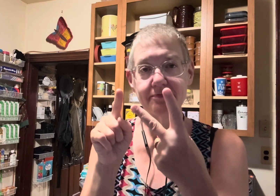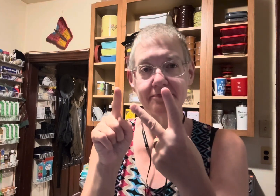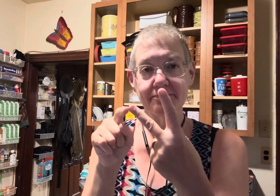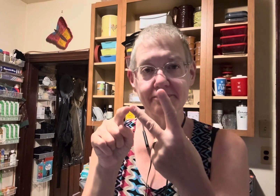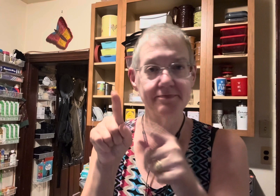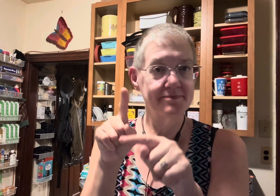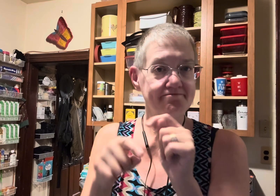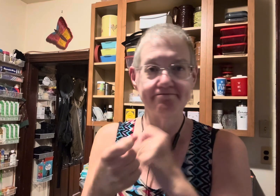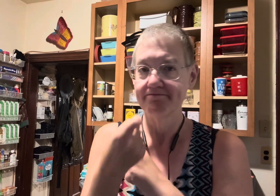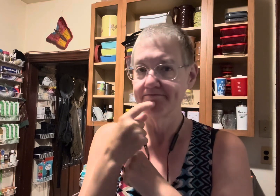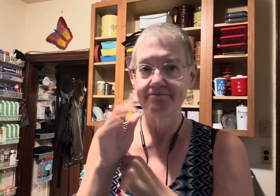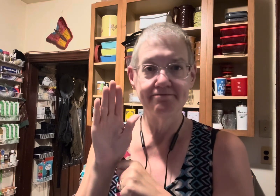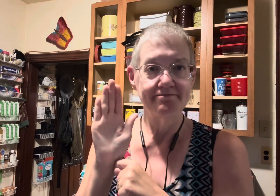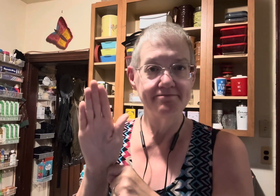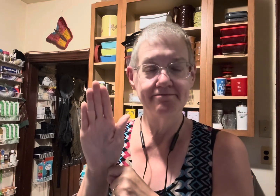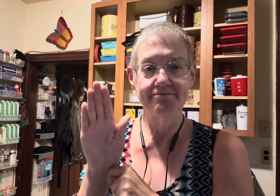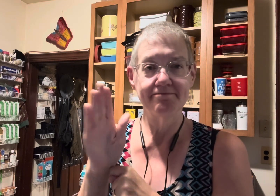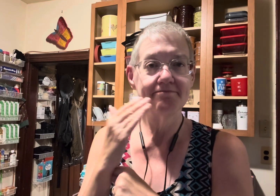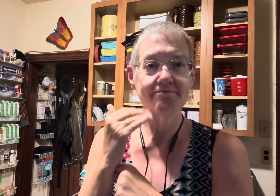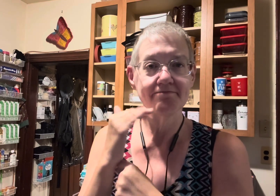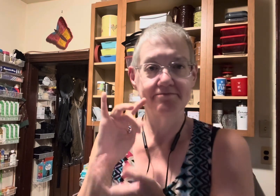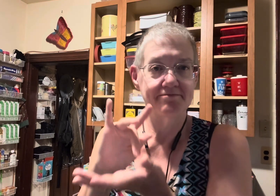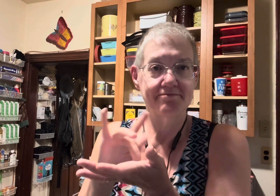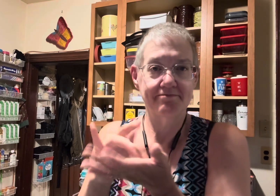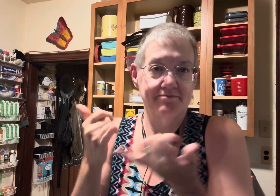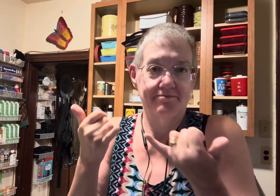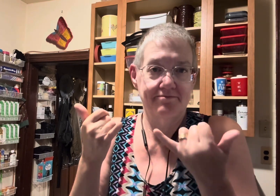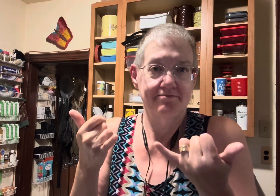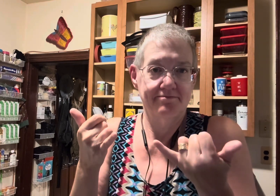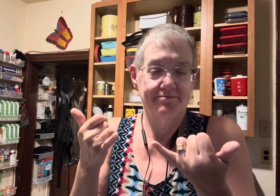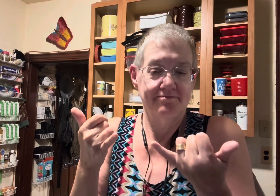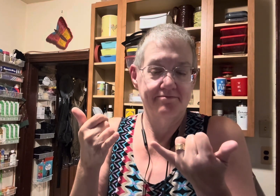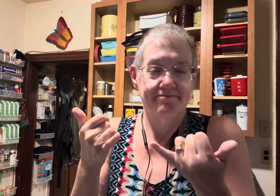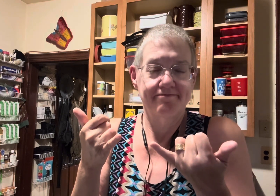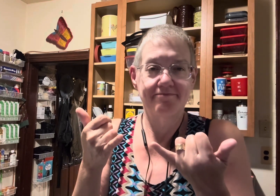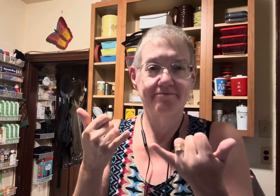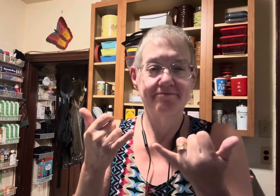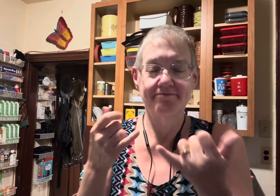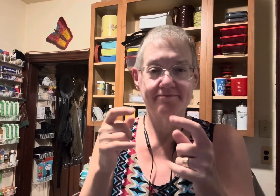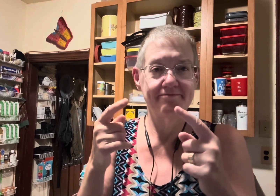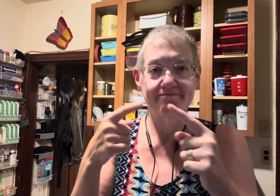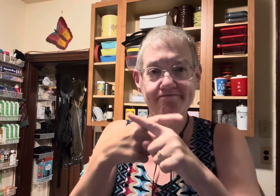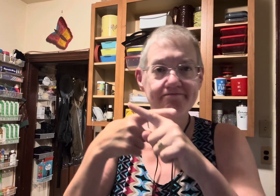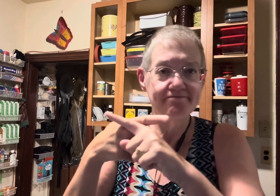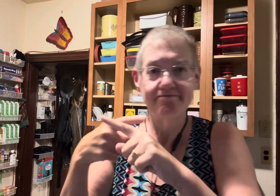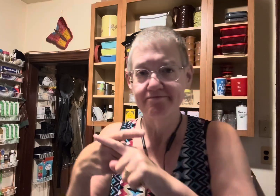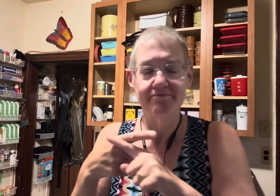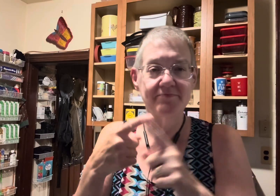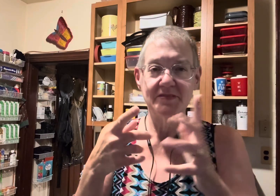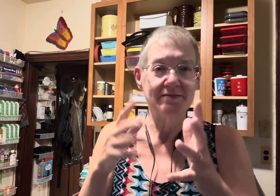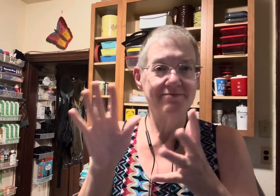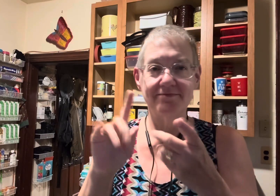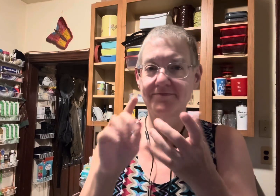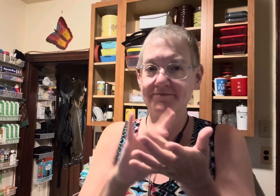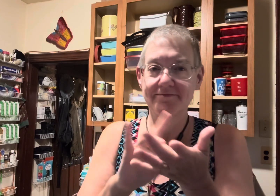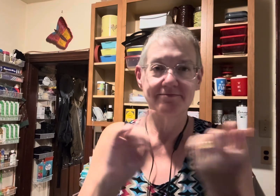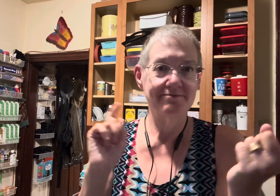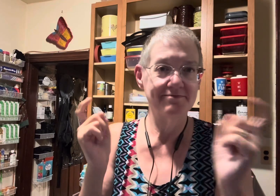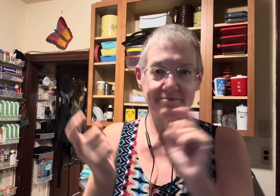his blood sugar to go up, and he can't take his diabetic medicine right now for different